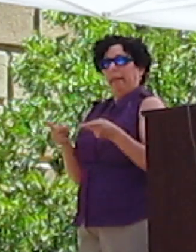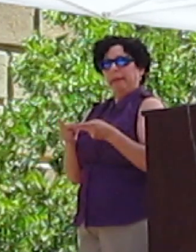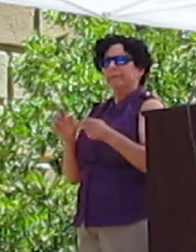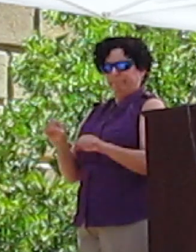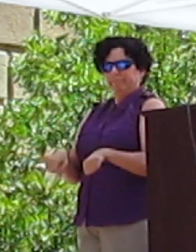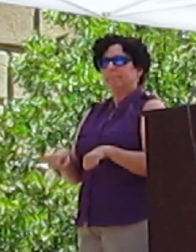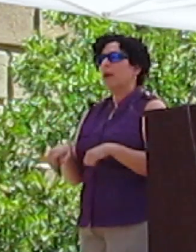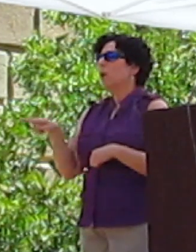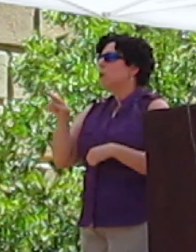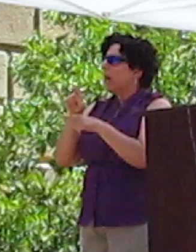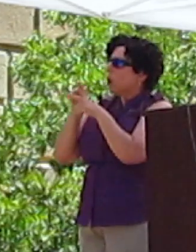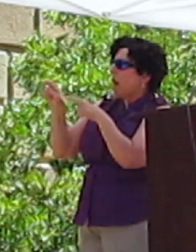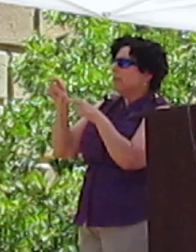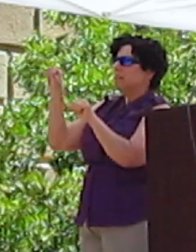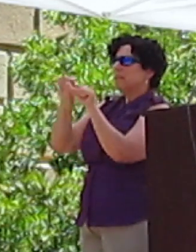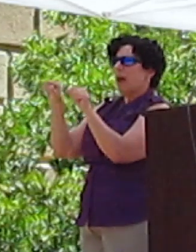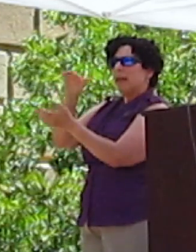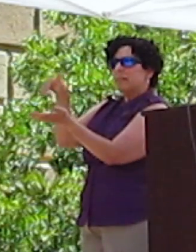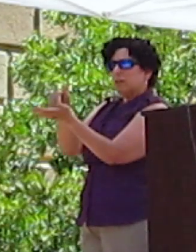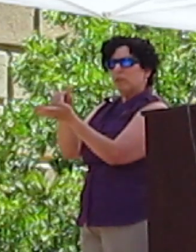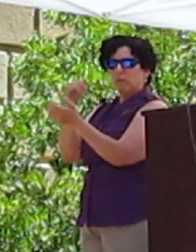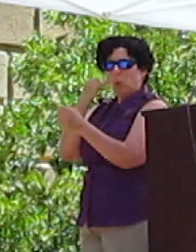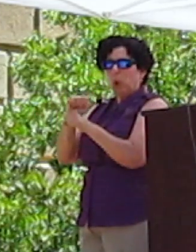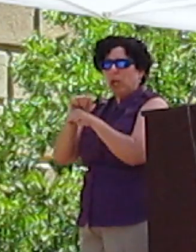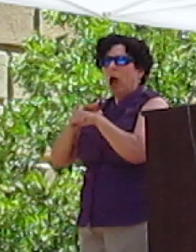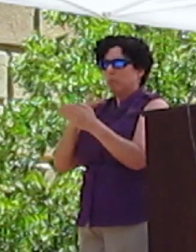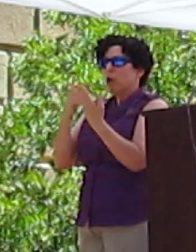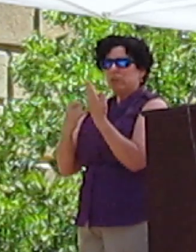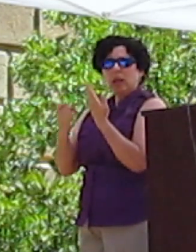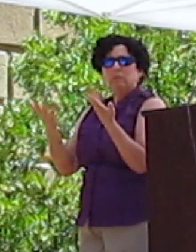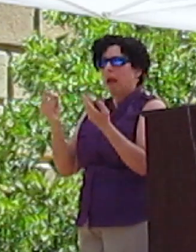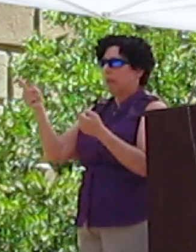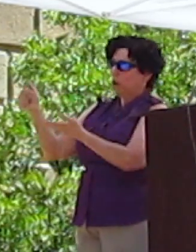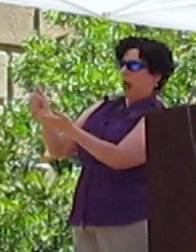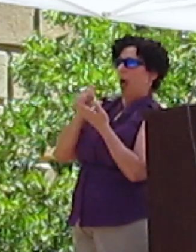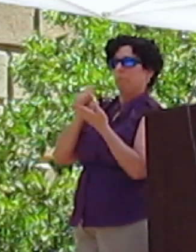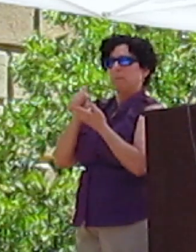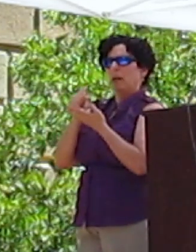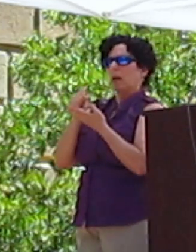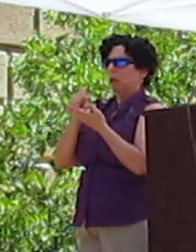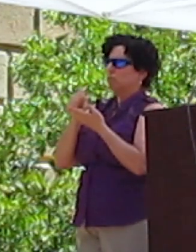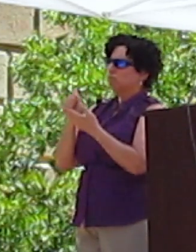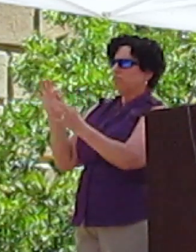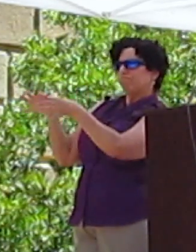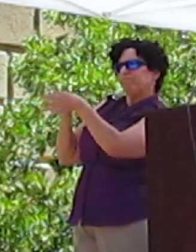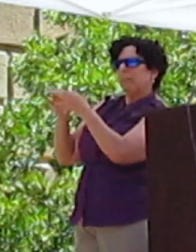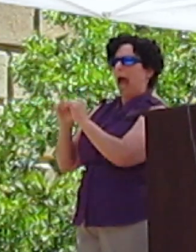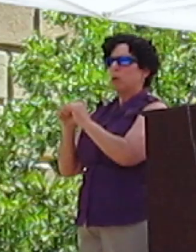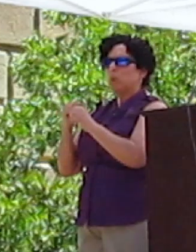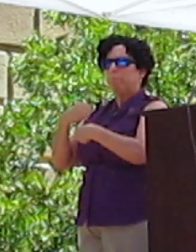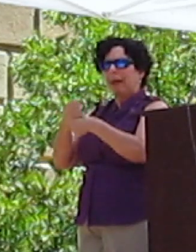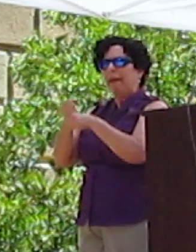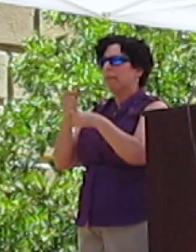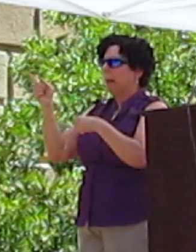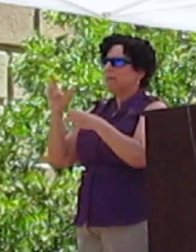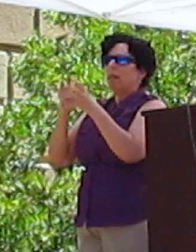You can even call the Science Center if you're working on a project, and they can help and bring it down, and they can help you with it. They have tons